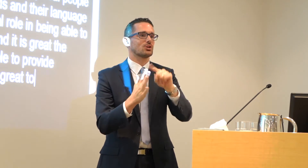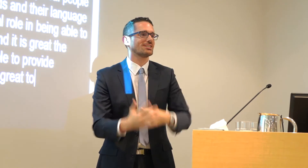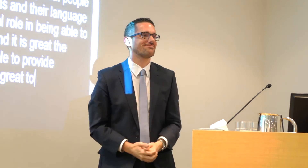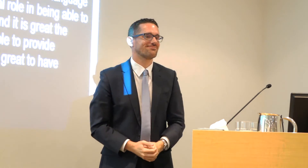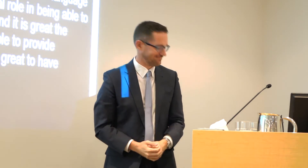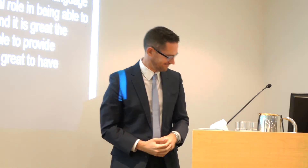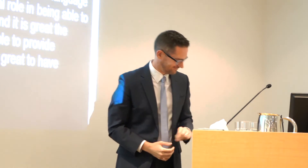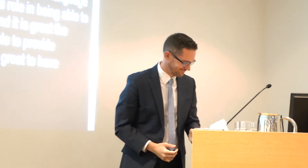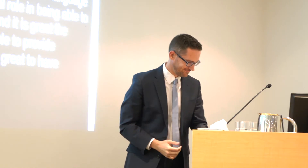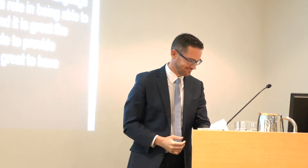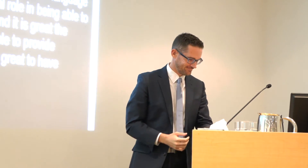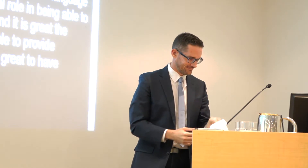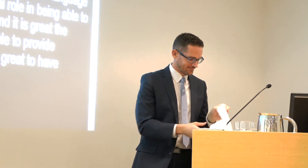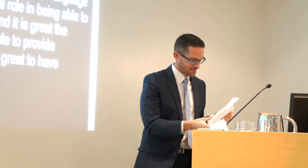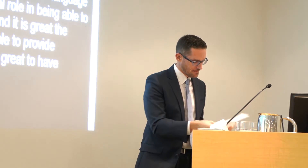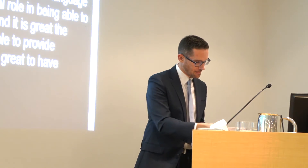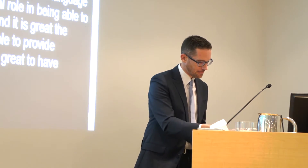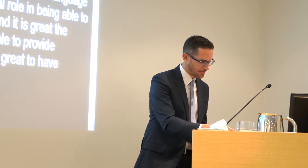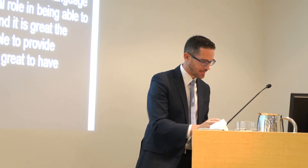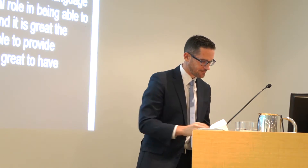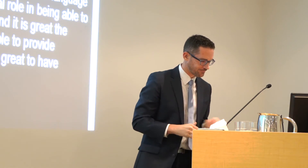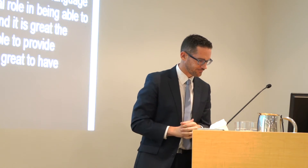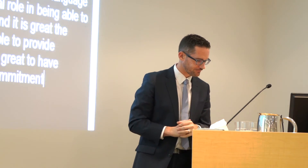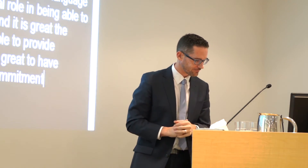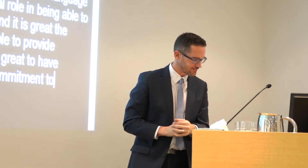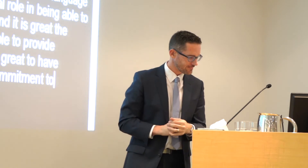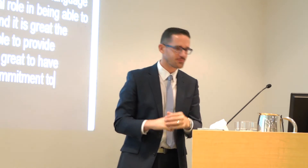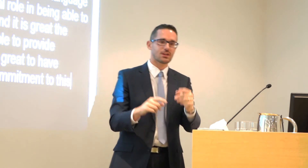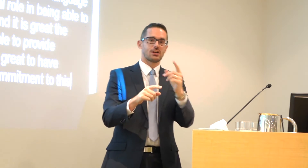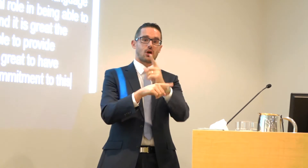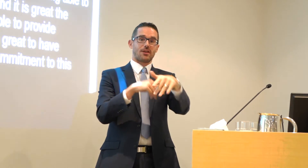and you being able to reflect your commitment to this project, so thank you very much.